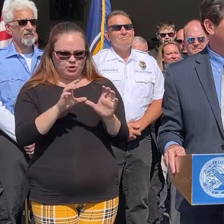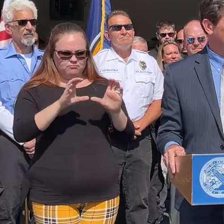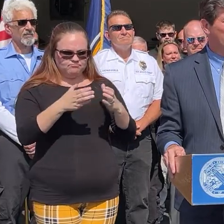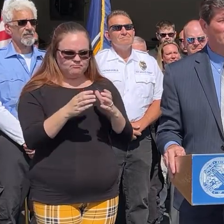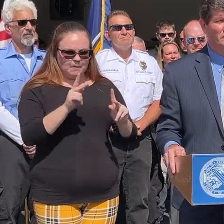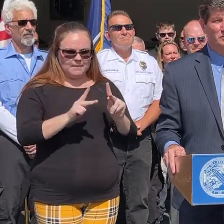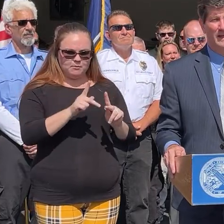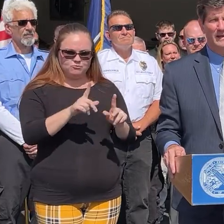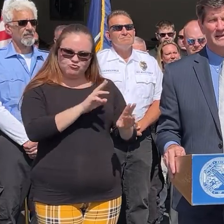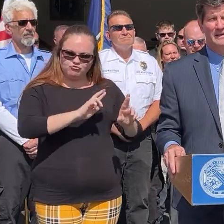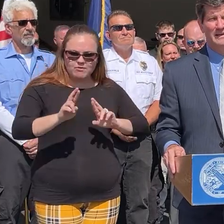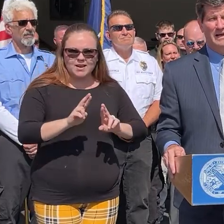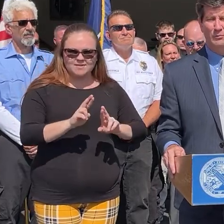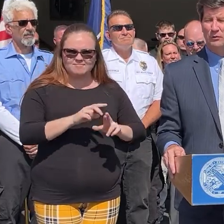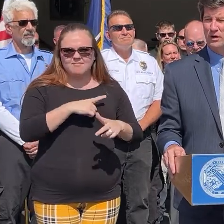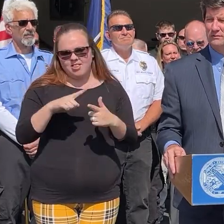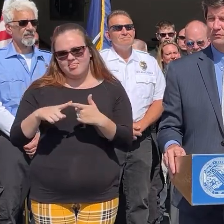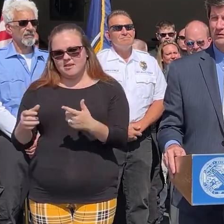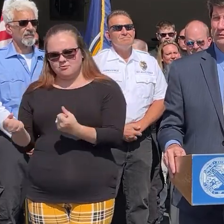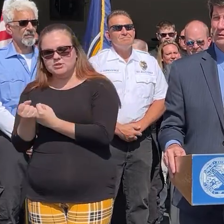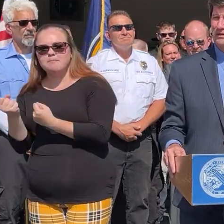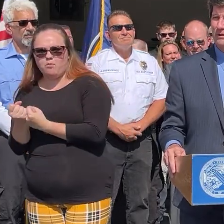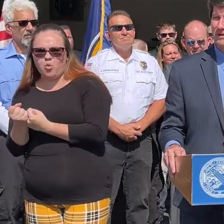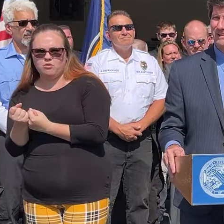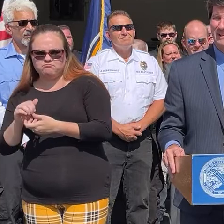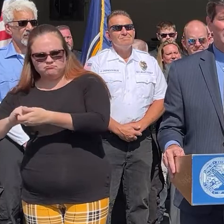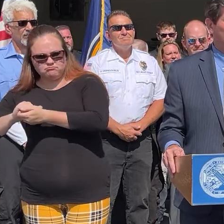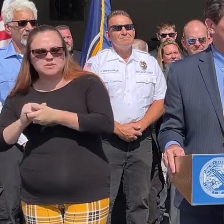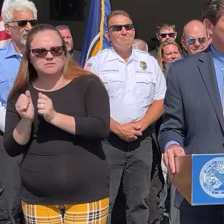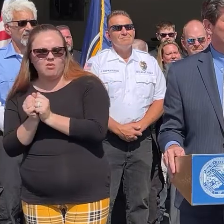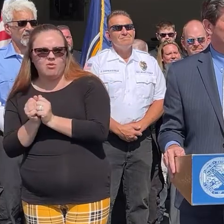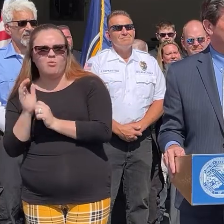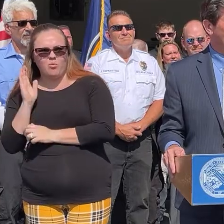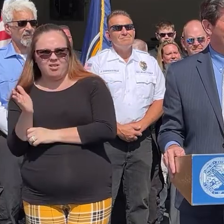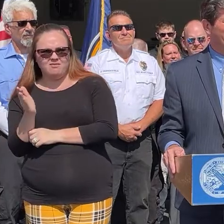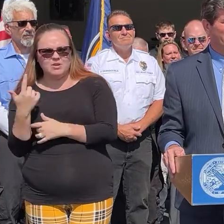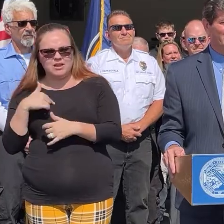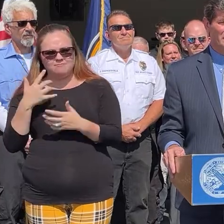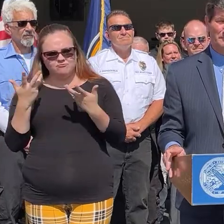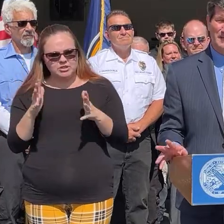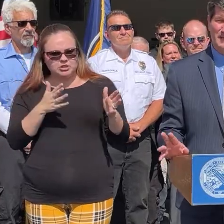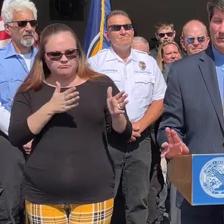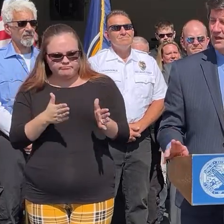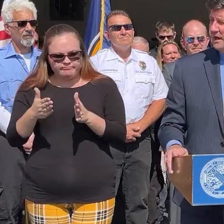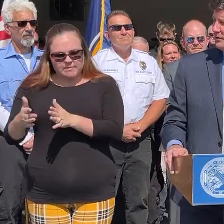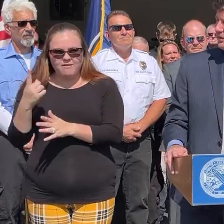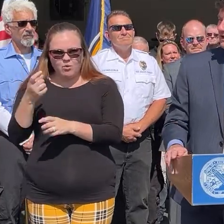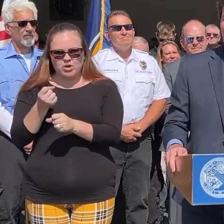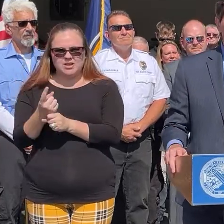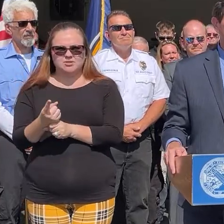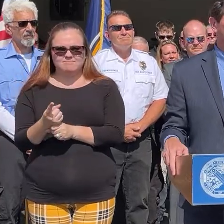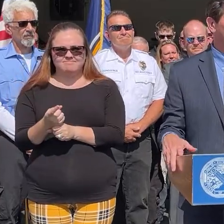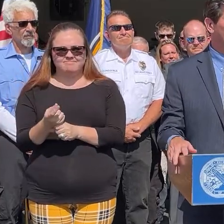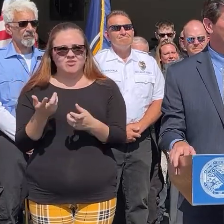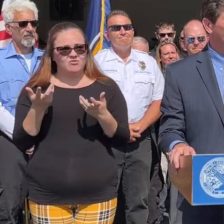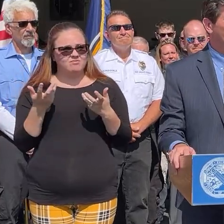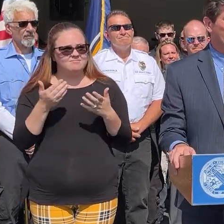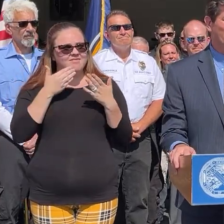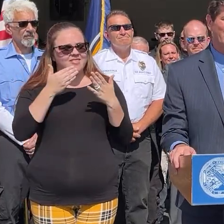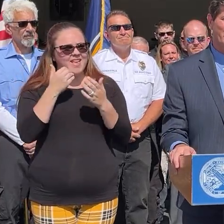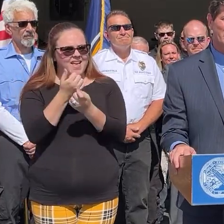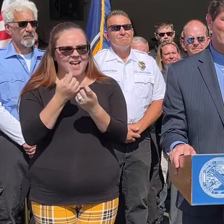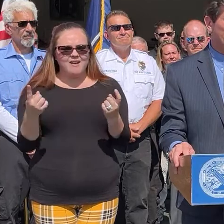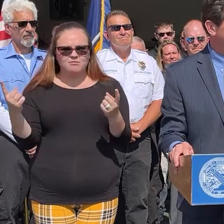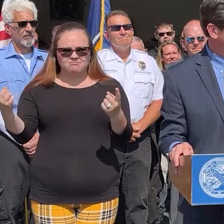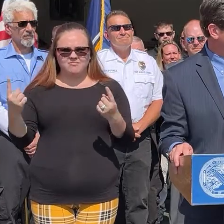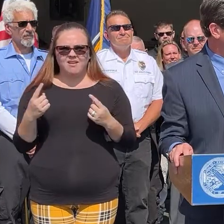equipment on the ground to do that. But we're always willing to work with them, and we've already started the planning for next year. With that, I want to thank everyone for being here. I